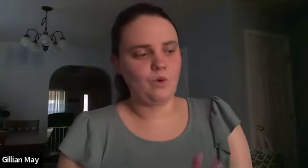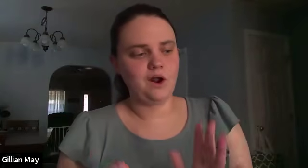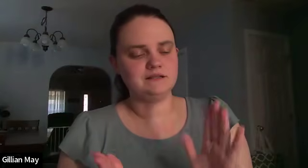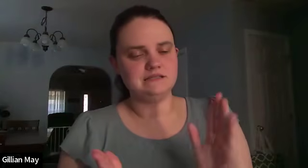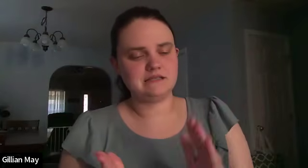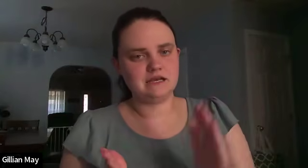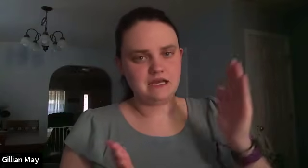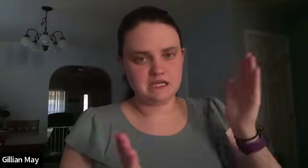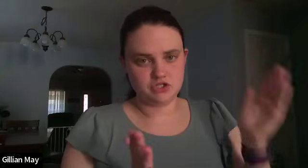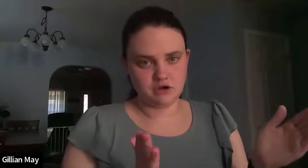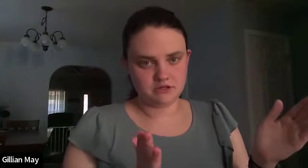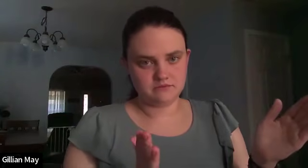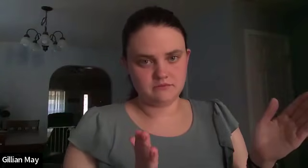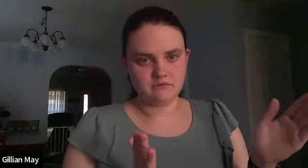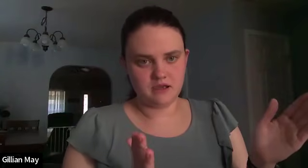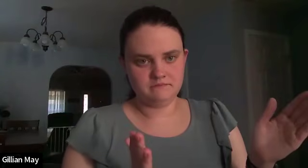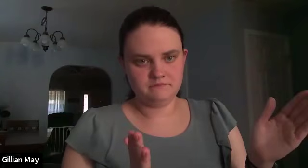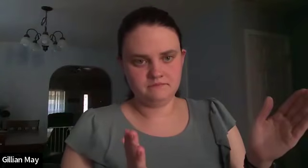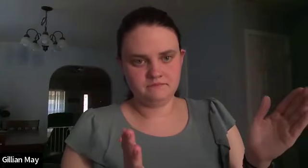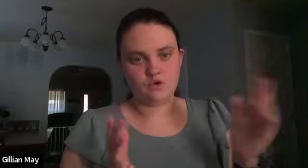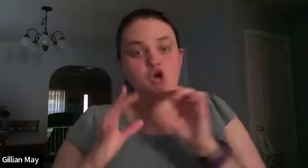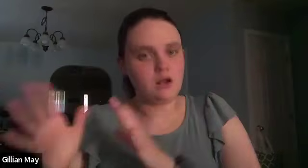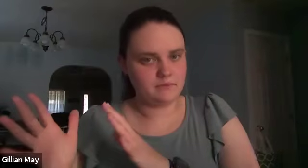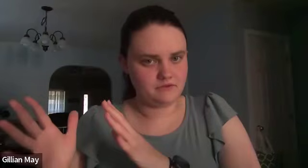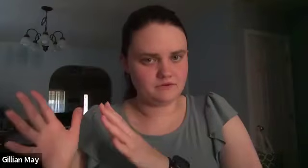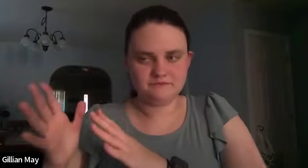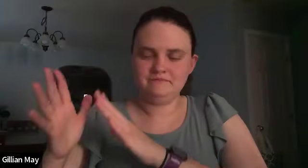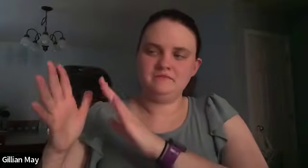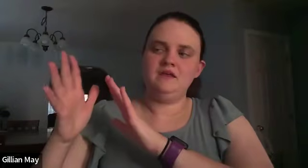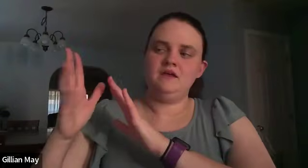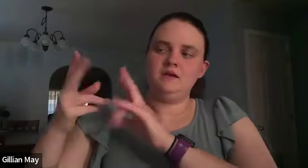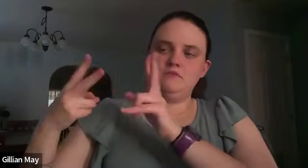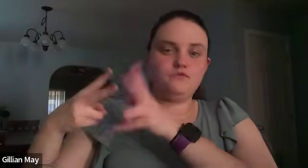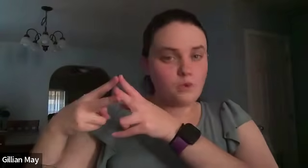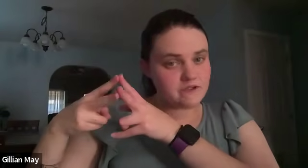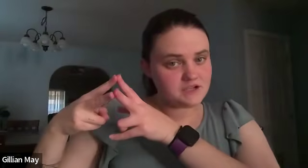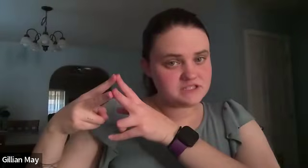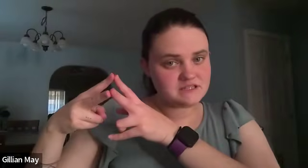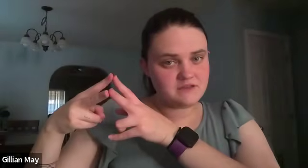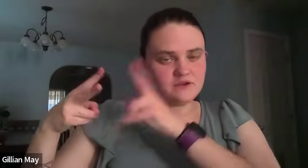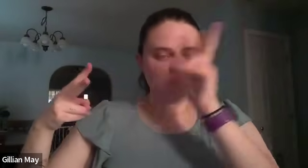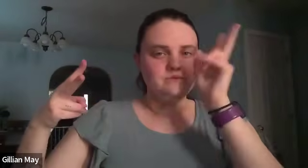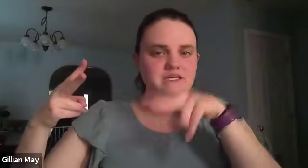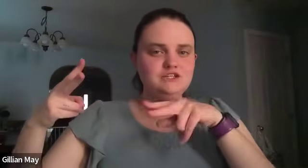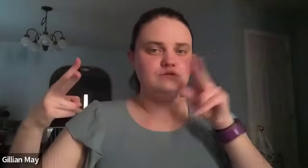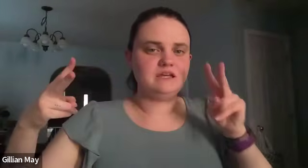for son and daughter. Okay. Or talk about those. Before we actually sign those, we need to